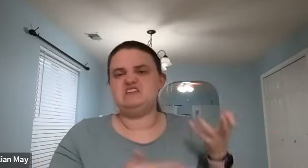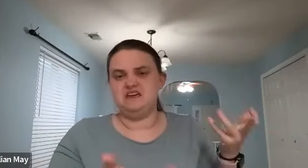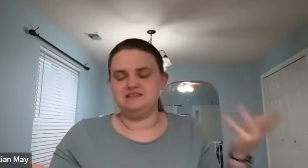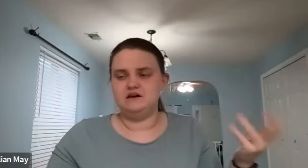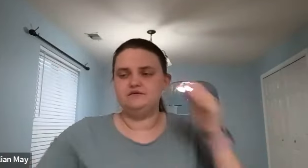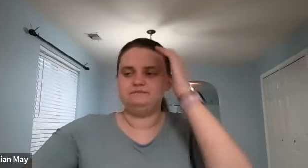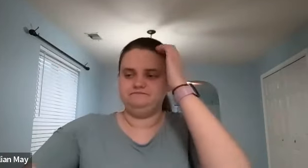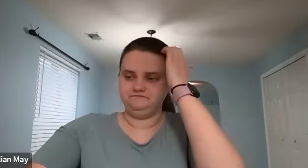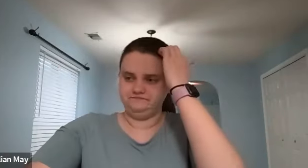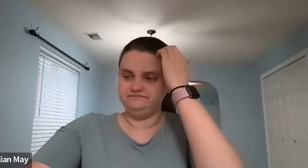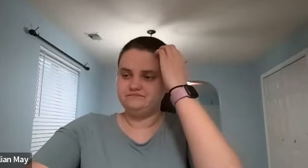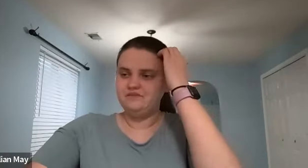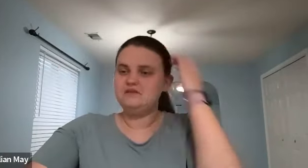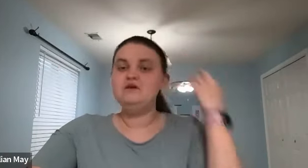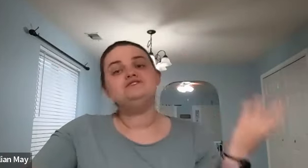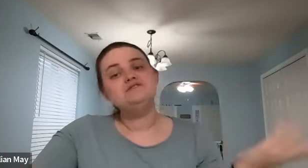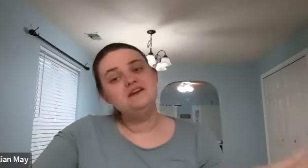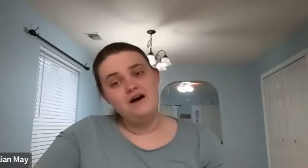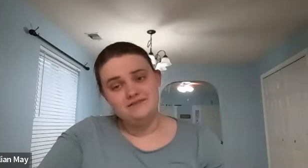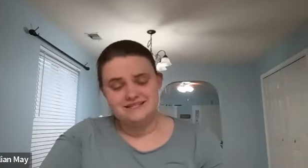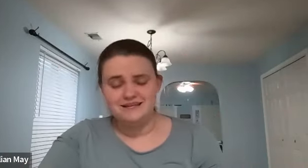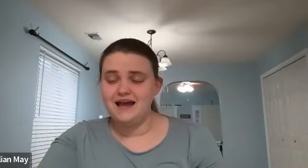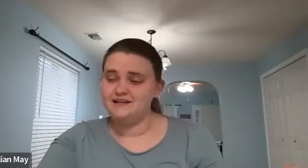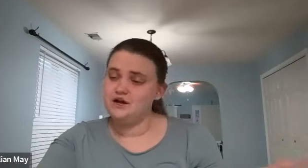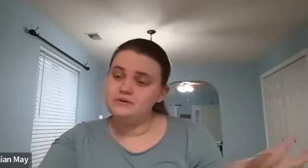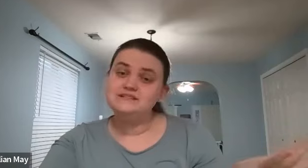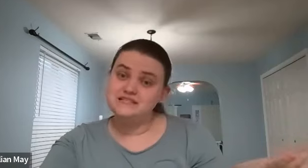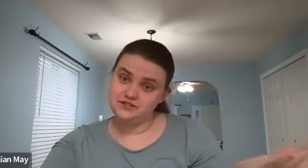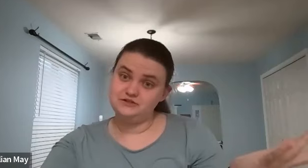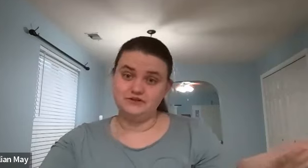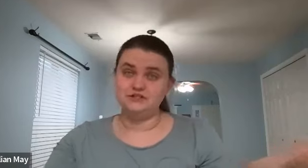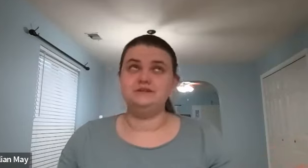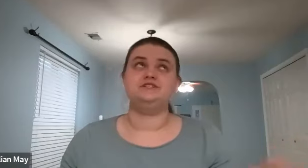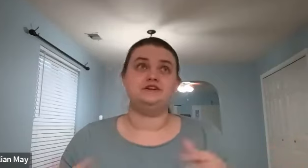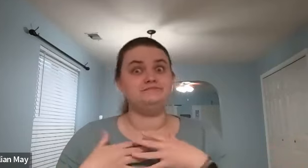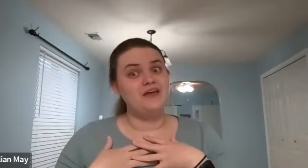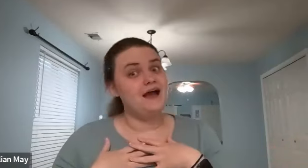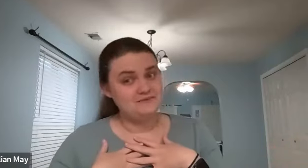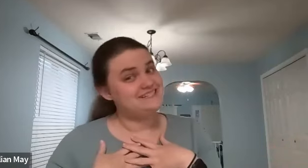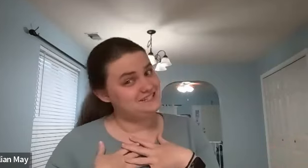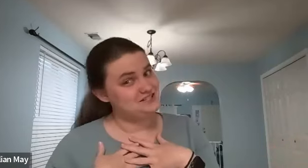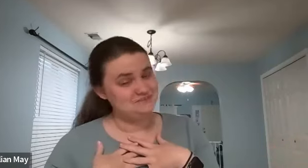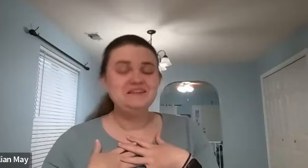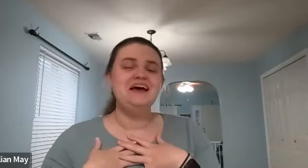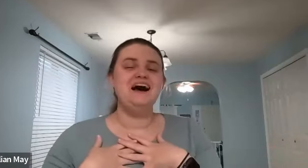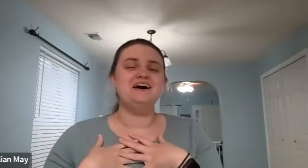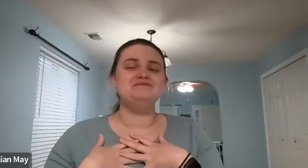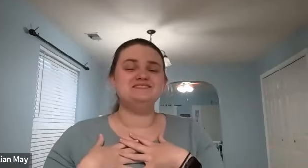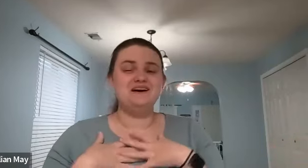thing itself. So then obviously I had to go with teacher first because, I am a teacher.